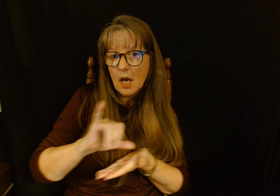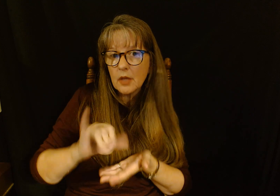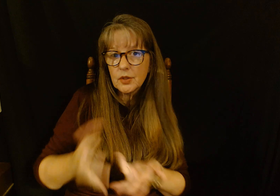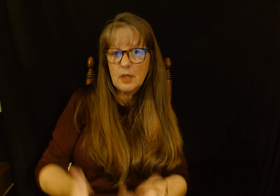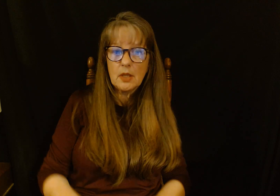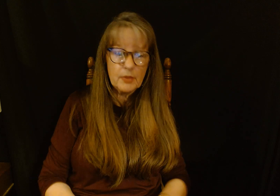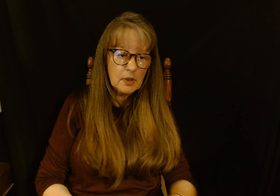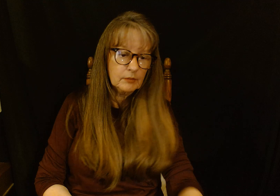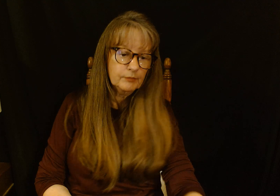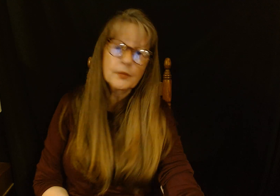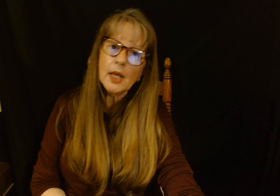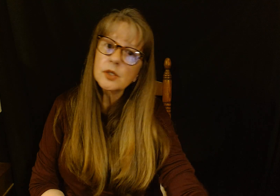that type of thing. Okay, so